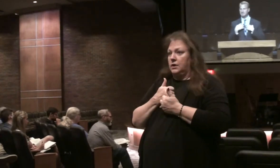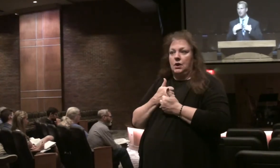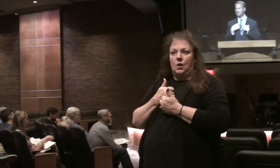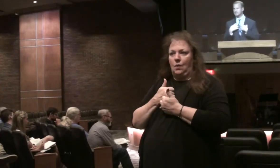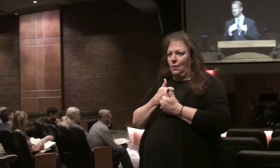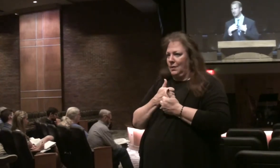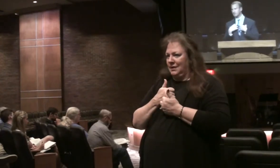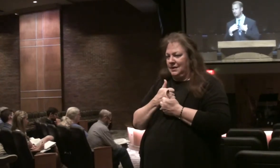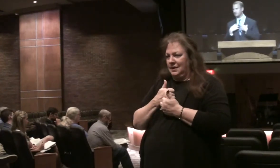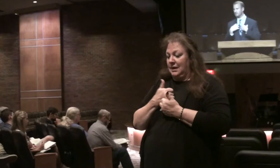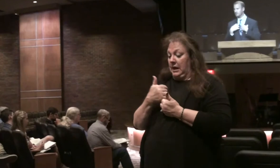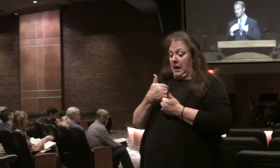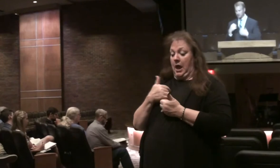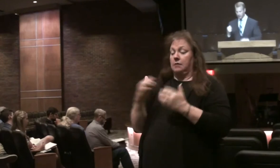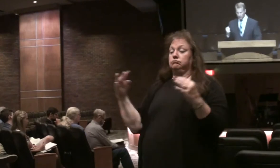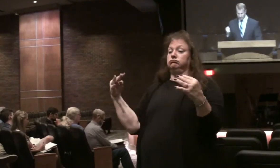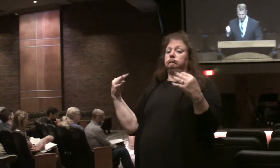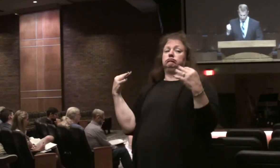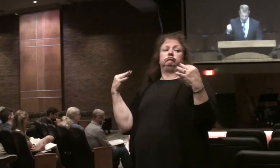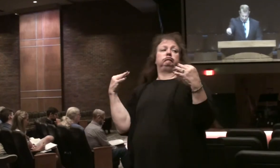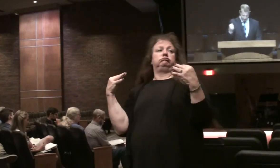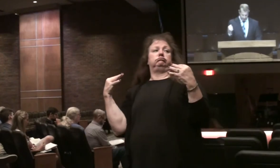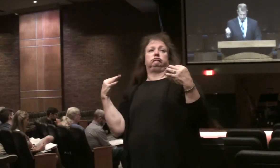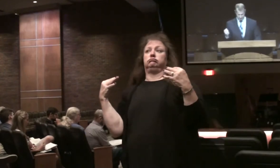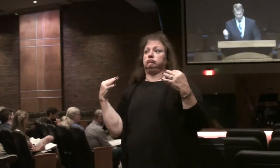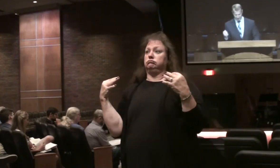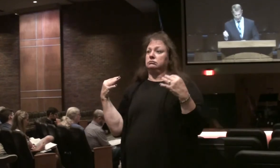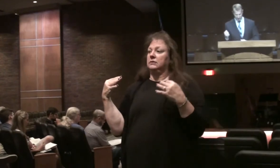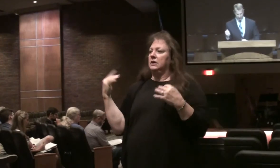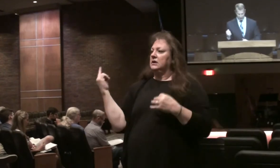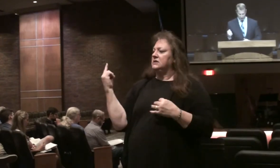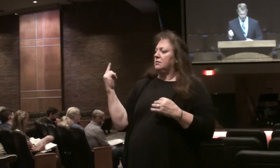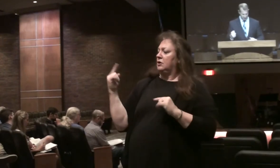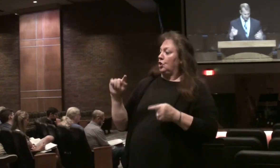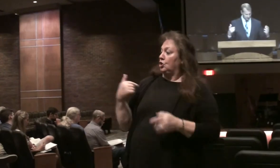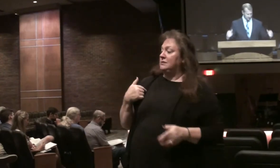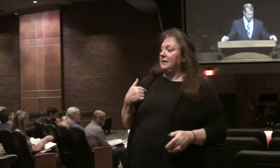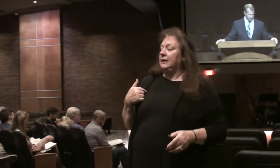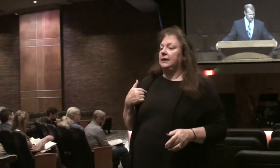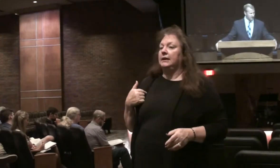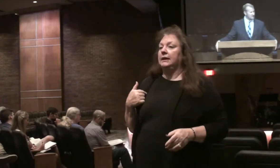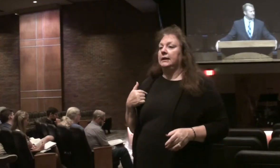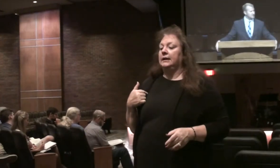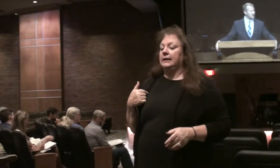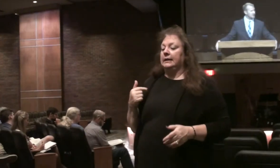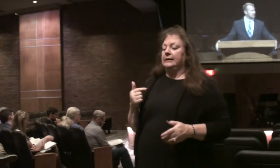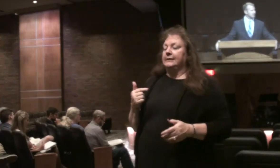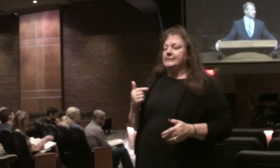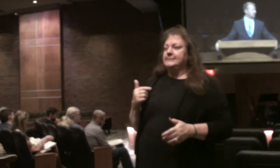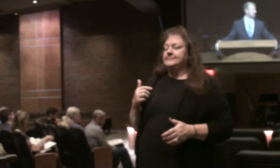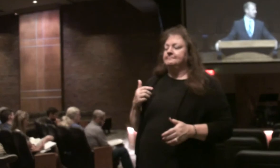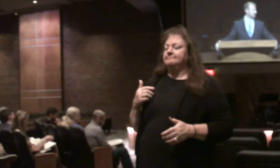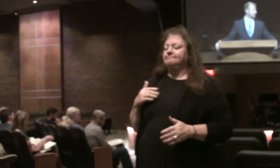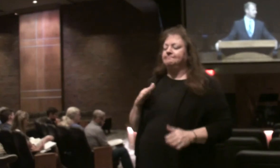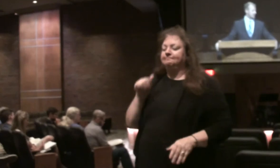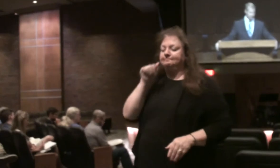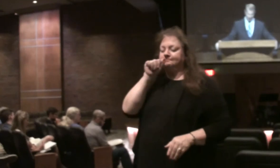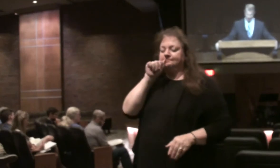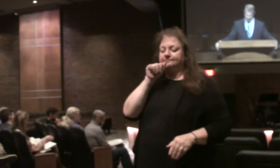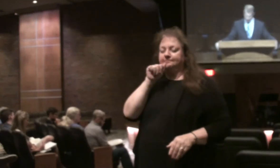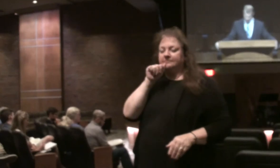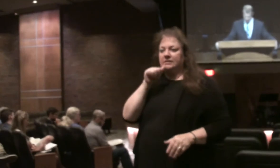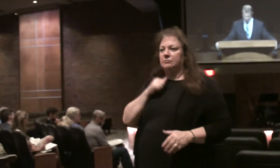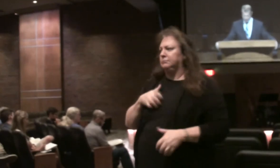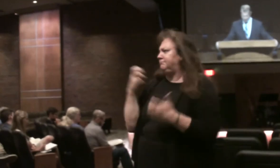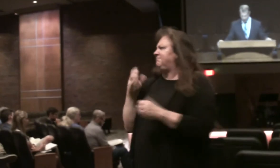have itself at the center. So you know, when someone does something to you, it's not easily angered and irritated. It's